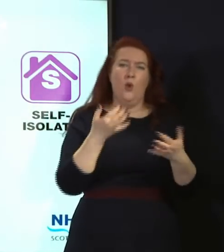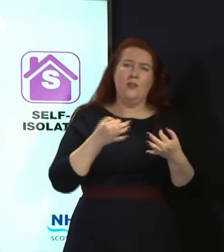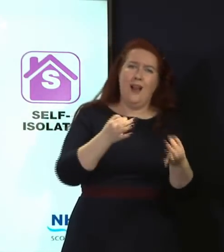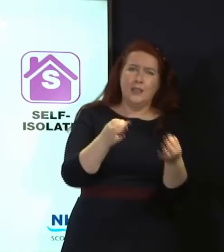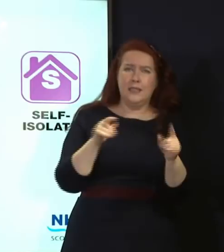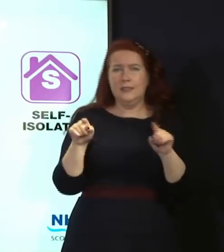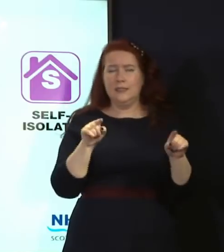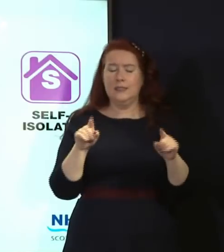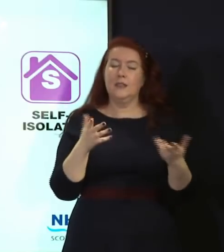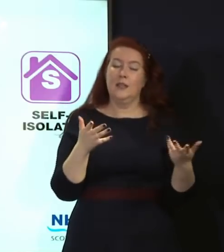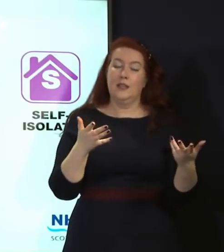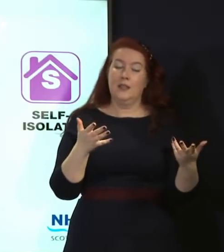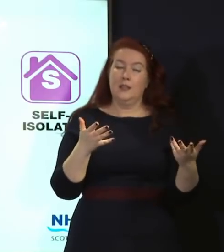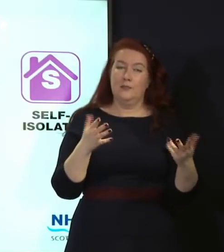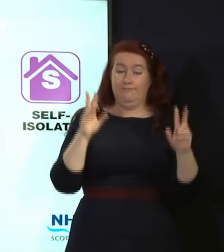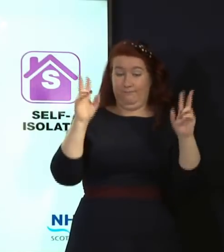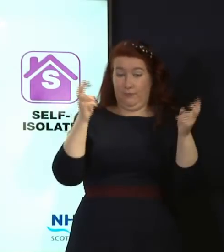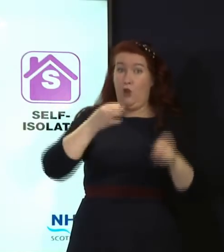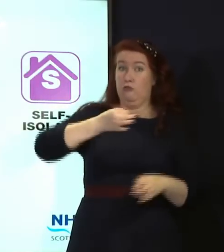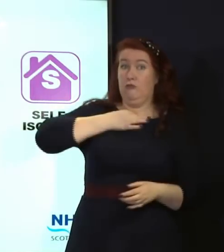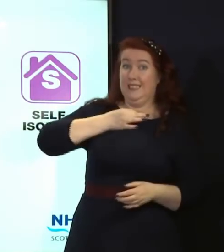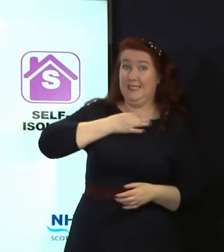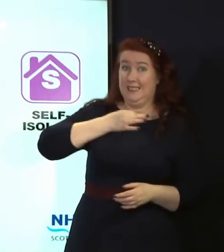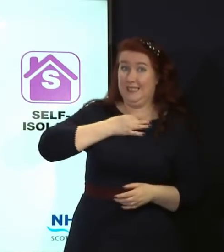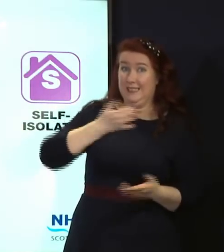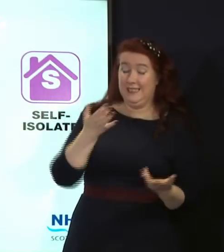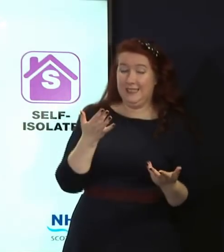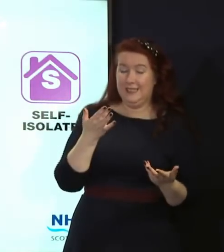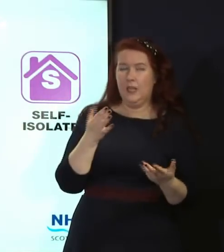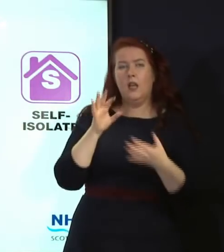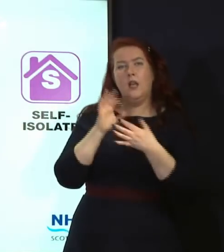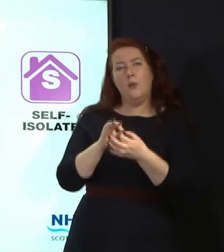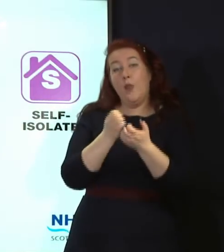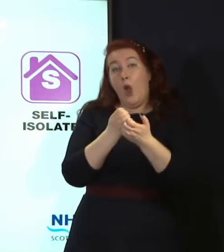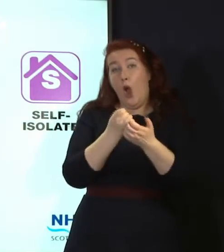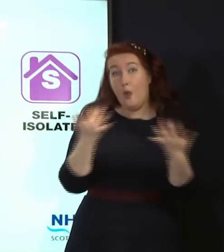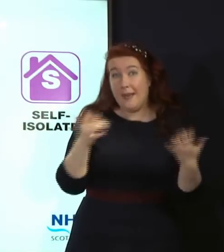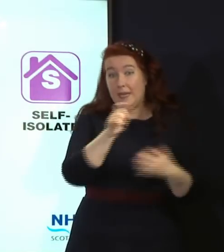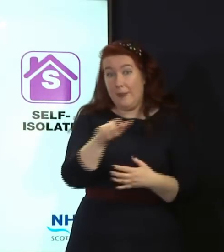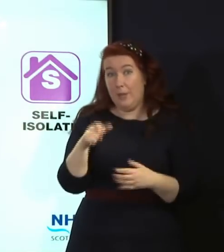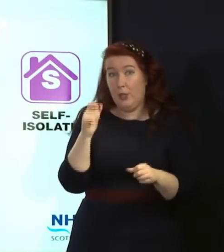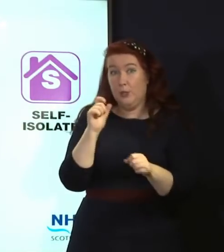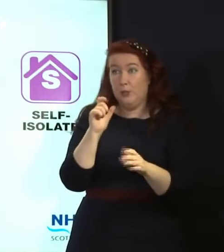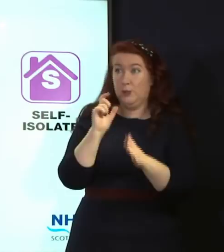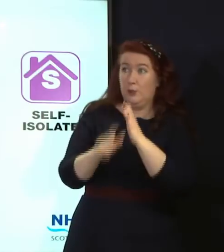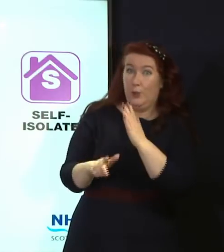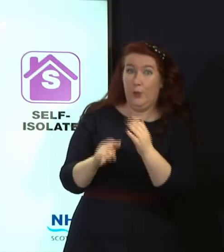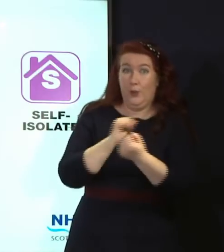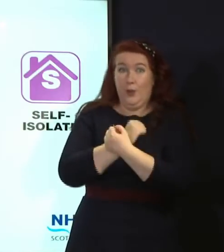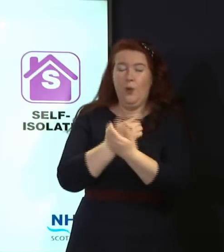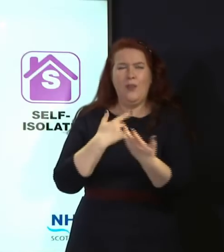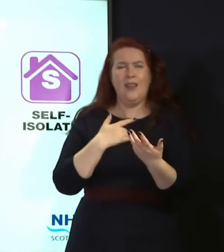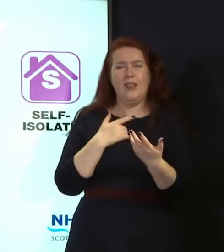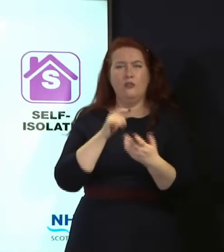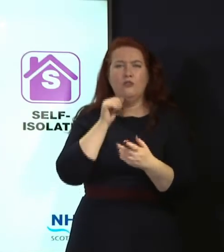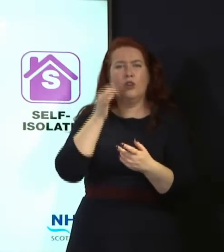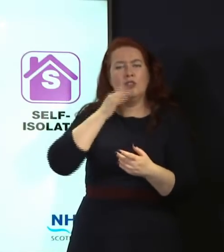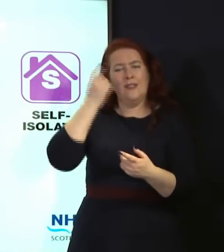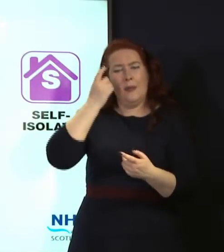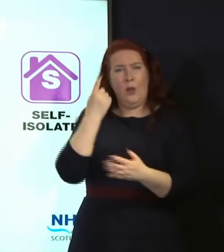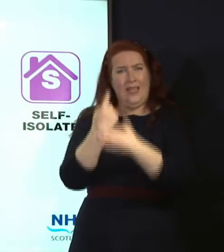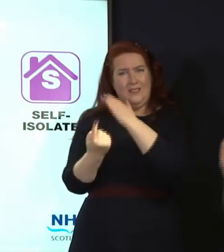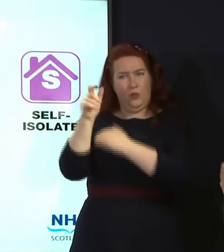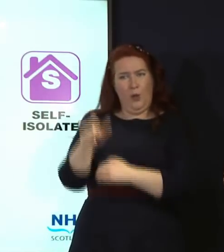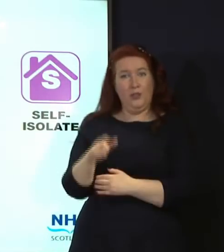Risk is about the number of people who do that. We're trying to make these judgments for the population, not just for the individual.